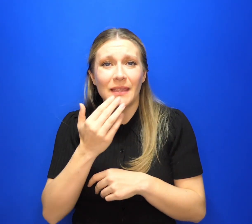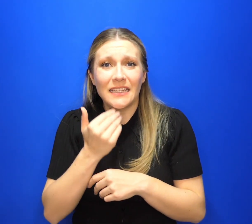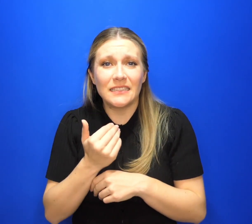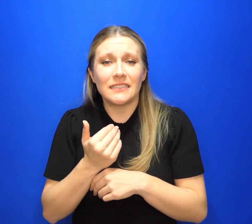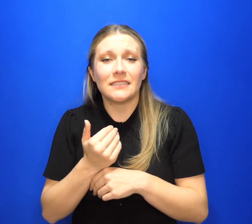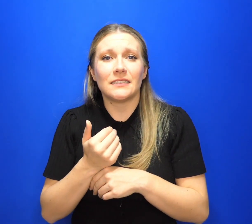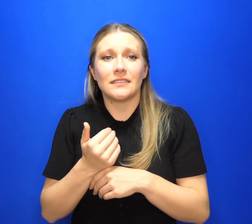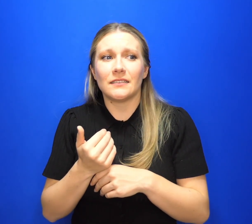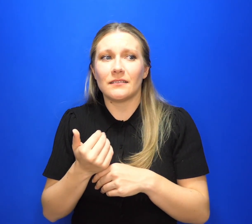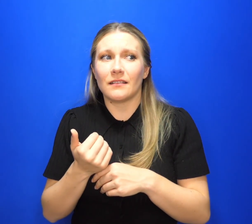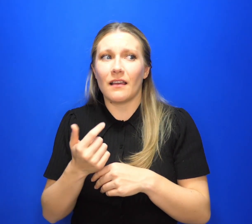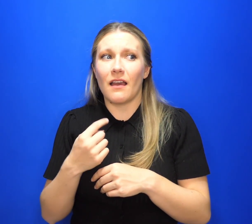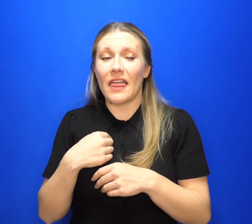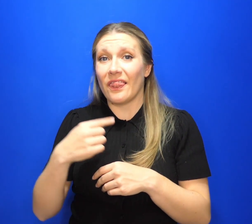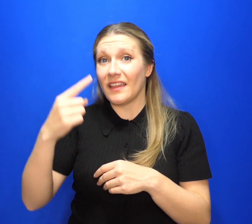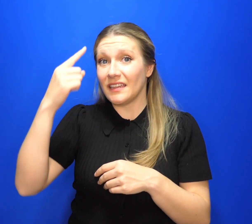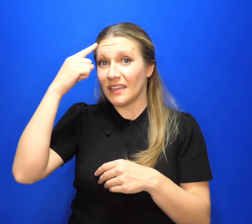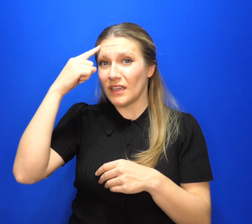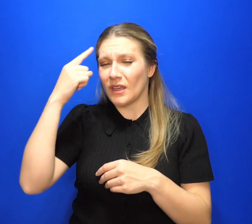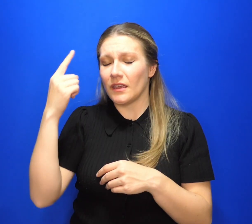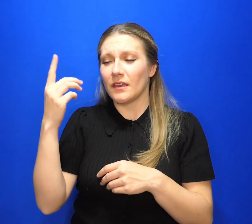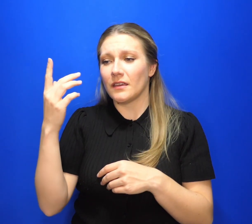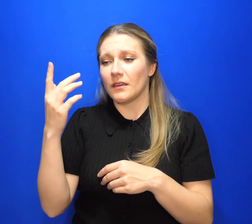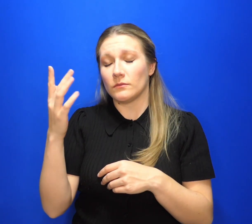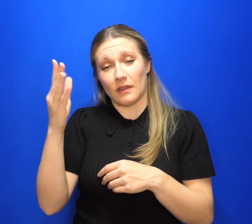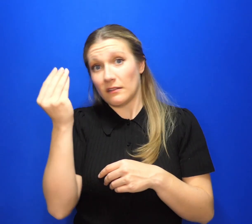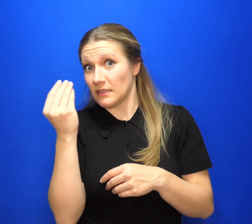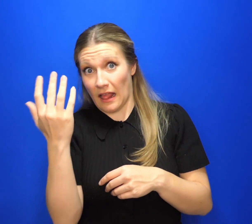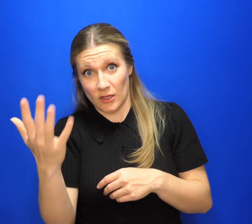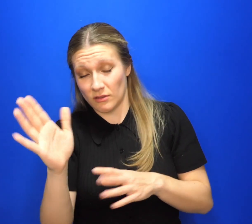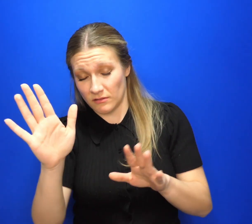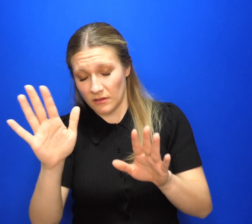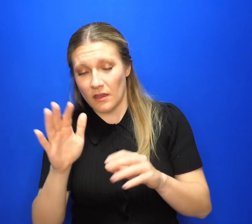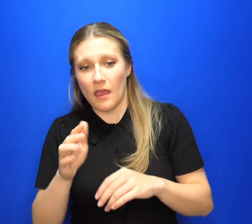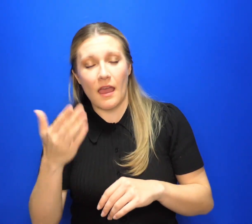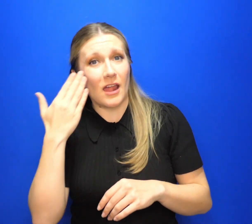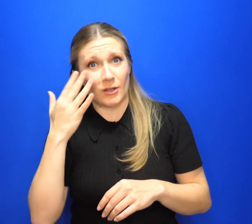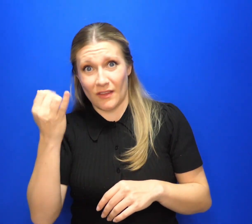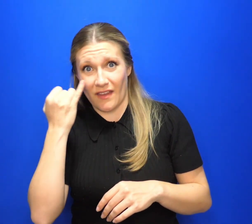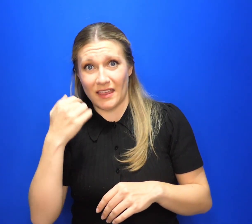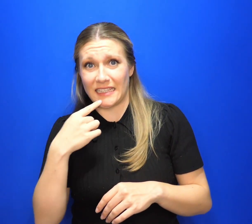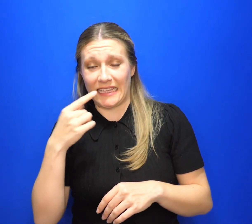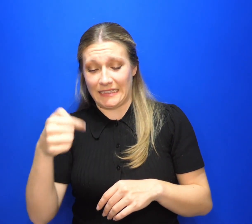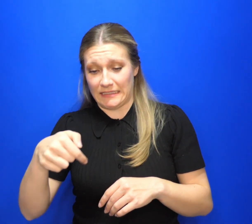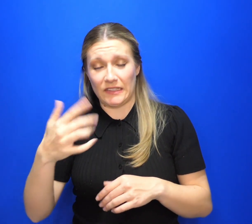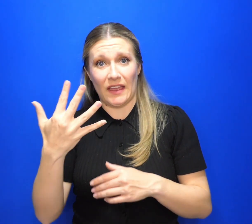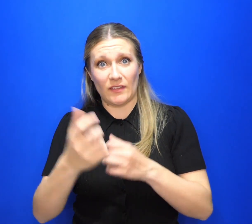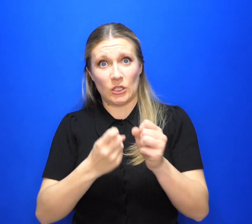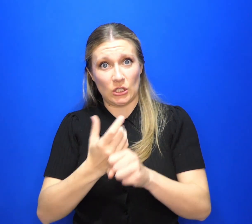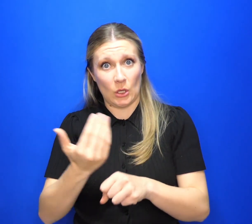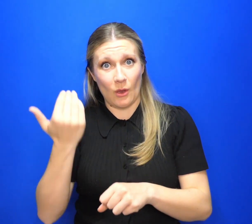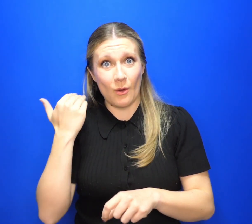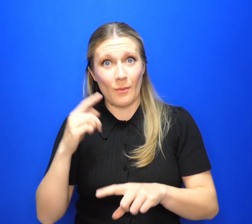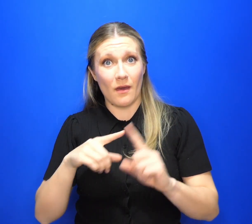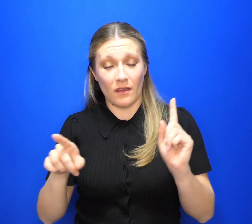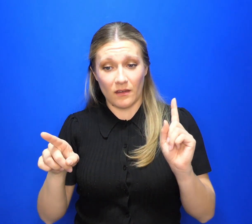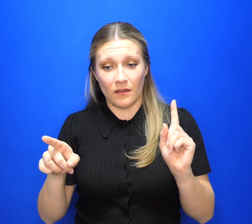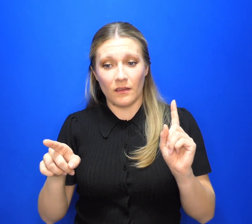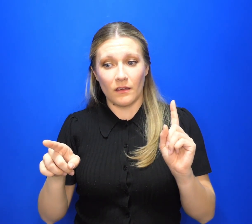I think I'll tell you, Jenny, I don't know if I would have said this 5 years ago, but having that Facebook page